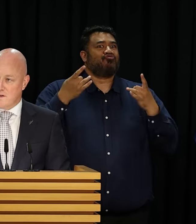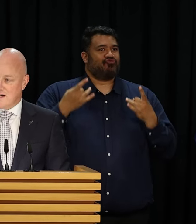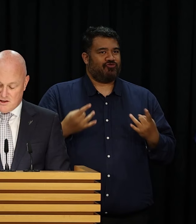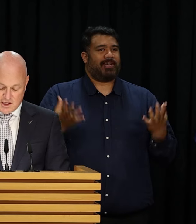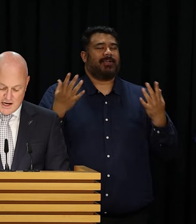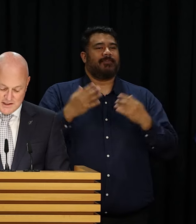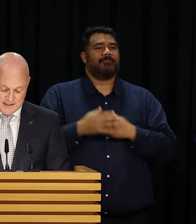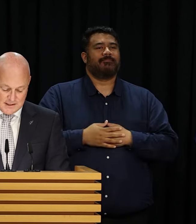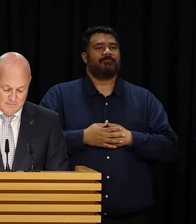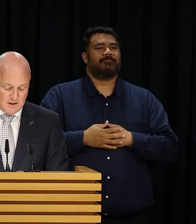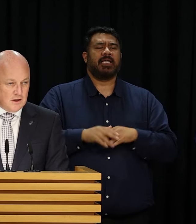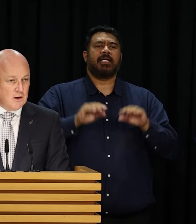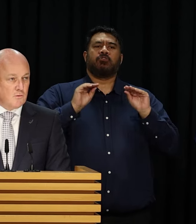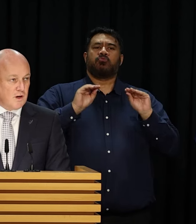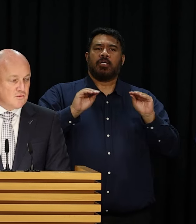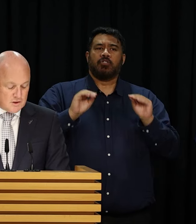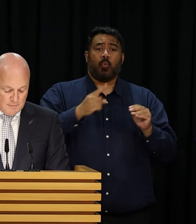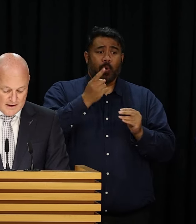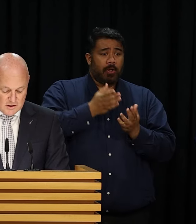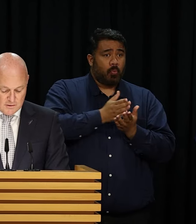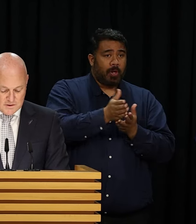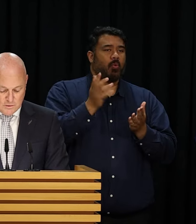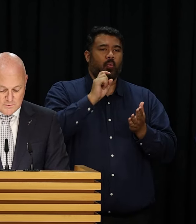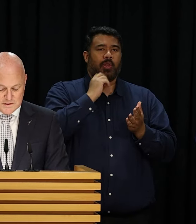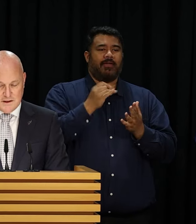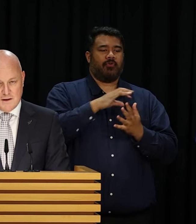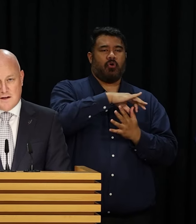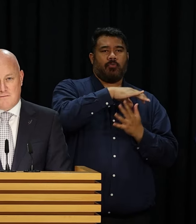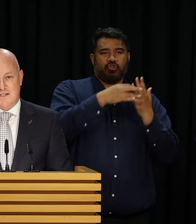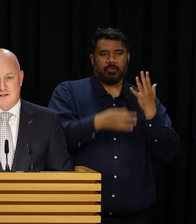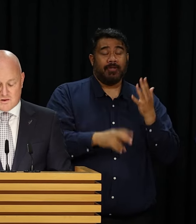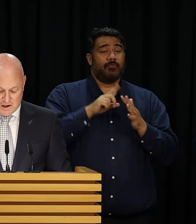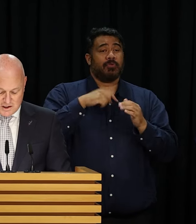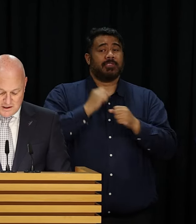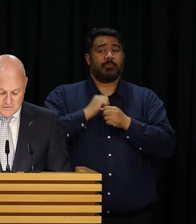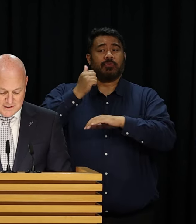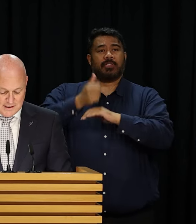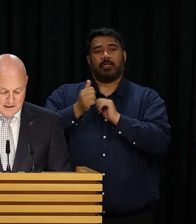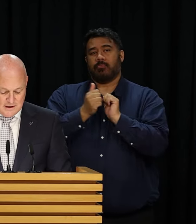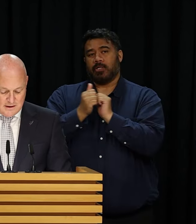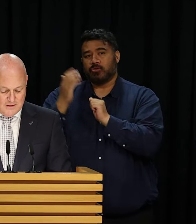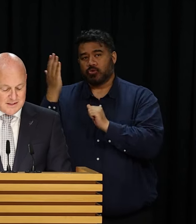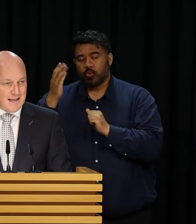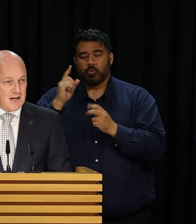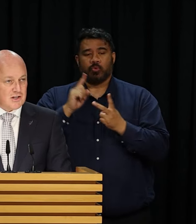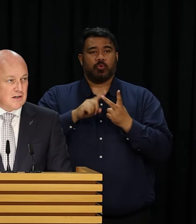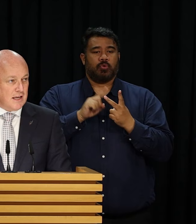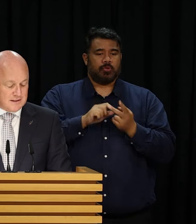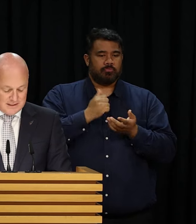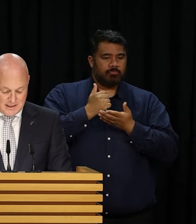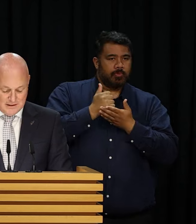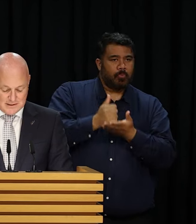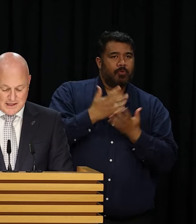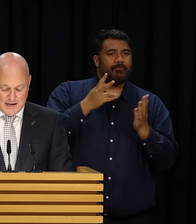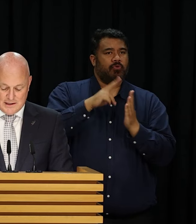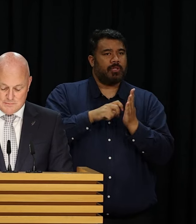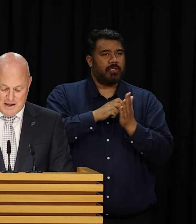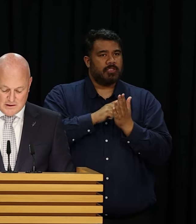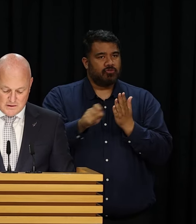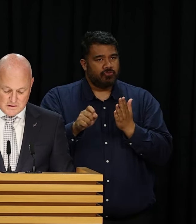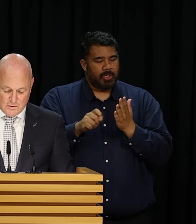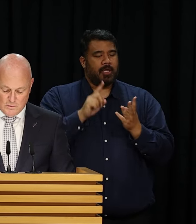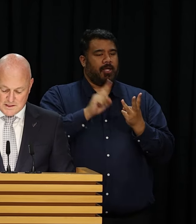support choice in our education system, reintroduce partnership schools, invest in structured literacy, and then take action against attendance to get